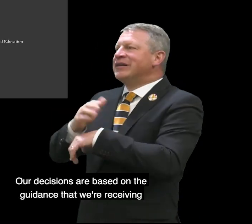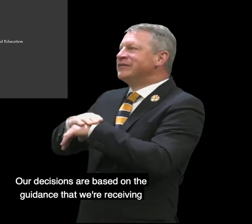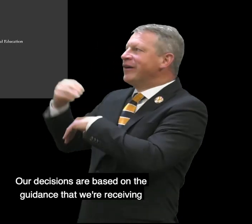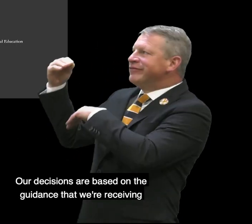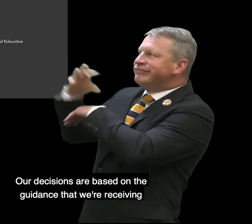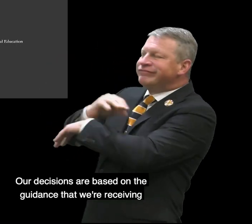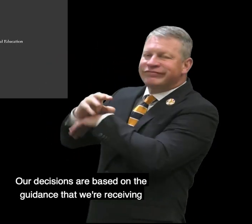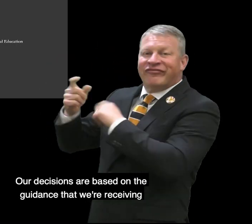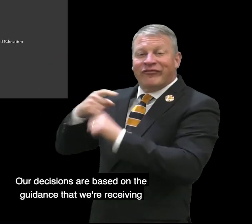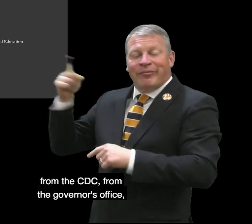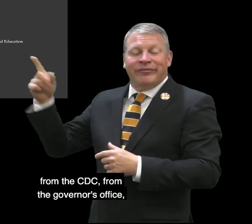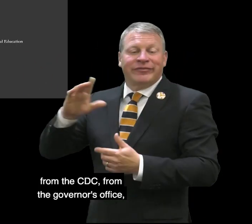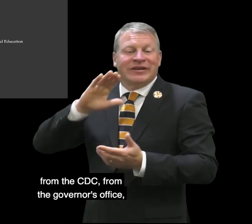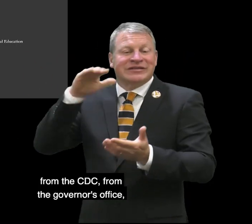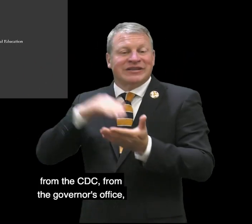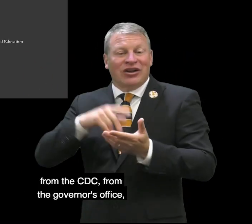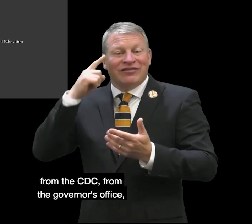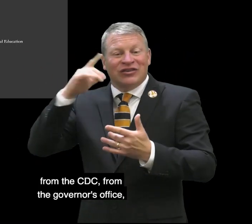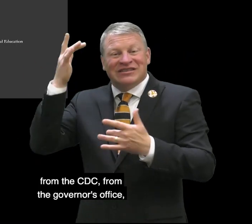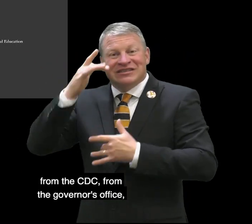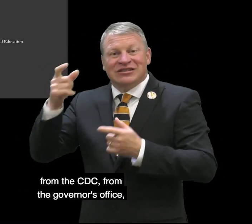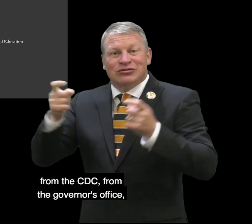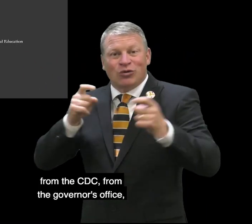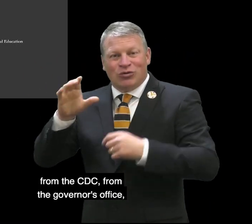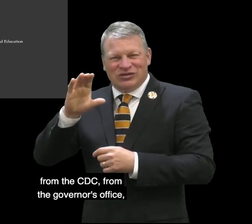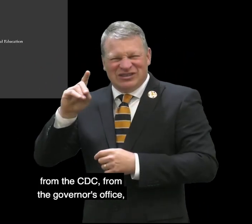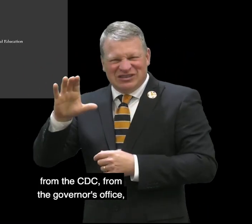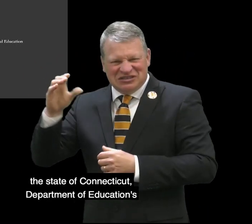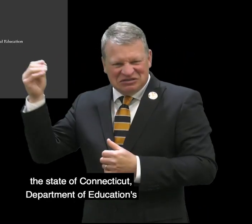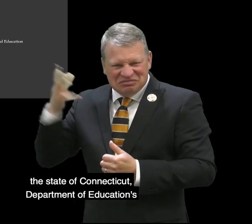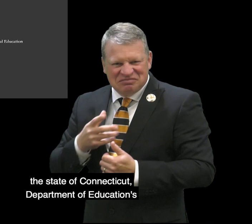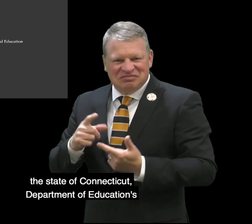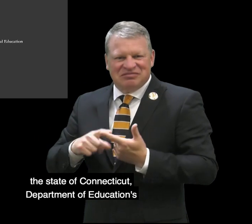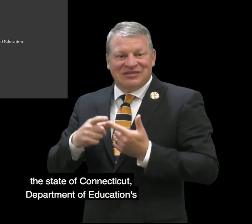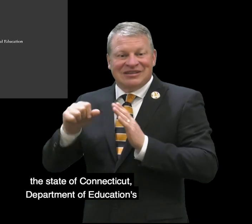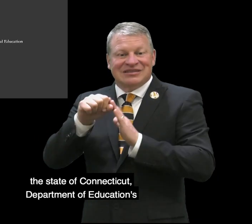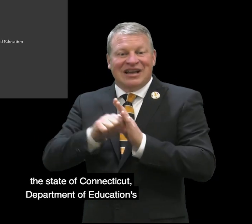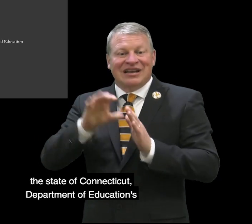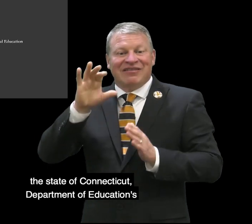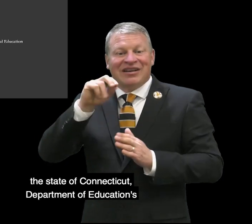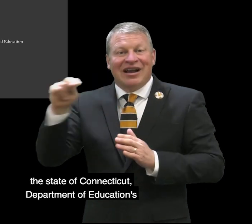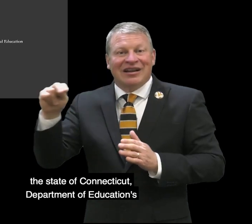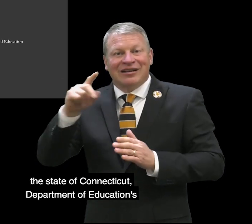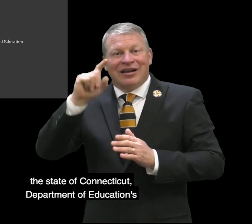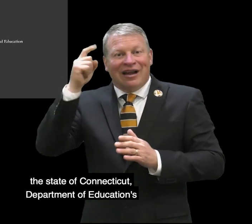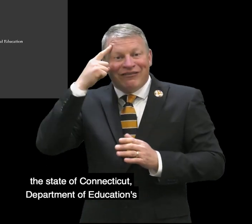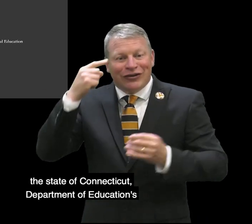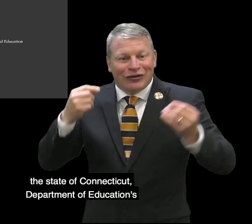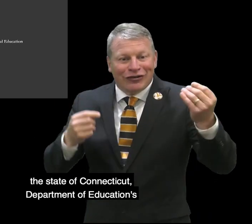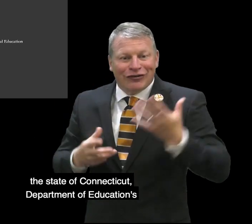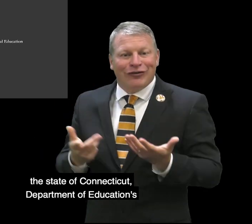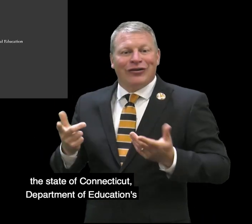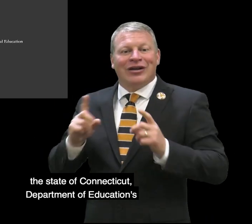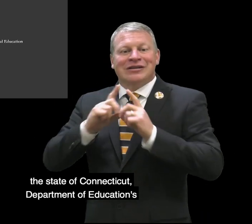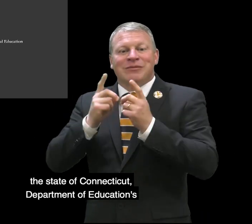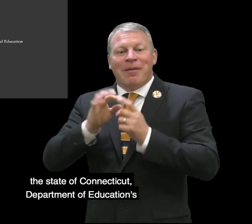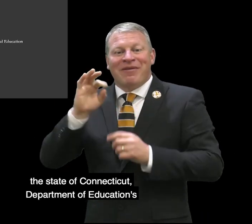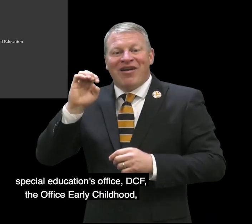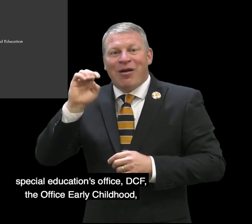move forward as a school through this pandemic. Our decisions are based on the guidance that we're receiving from the CDC,